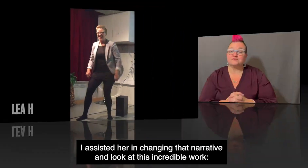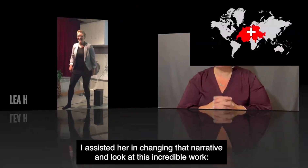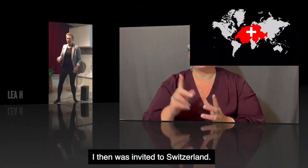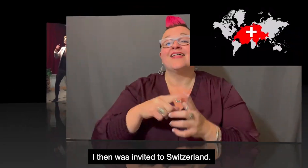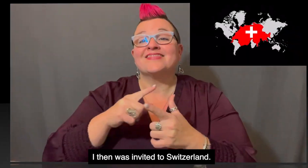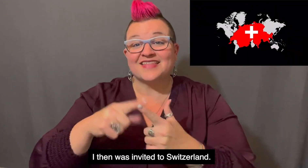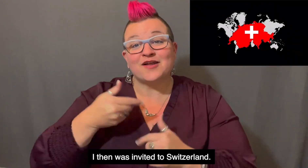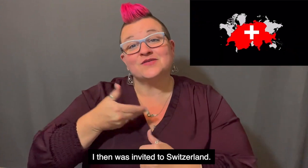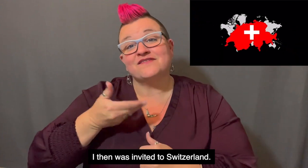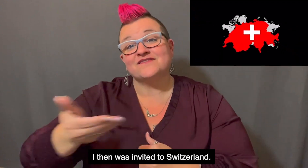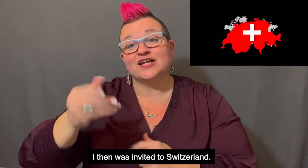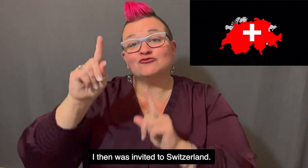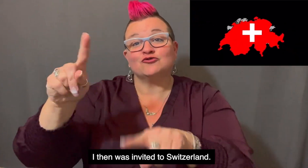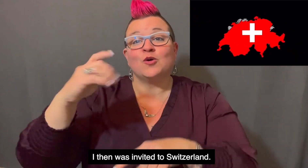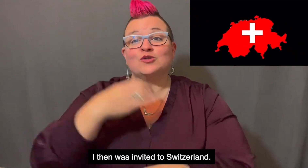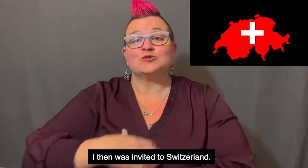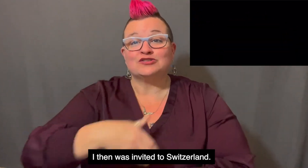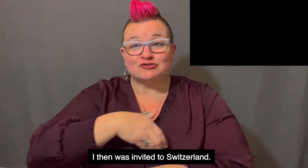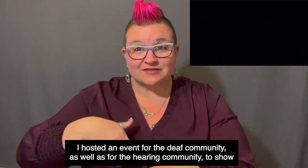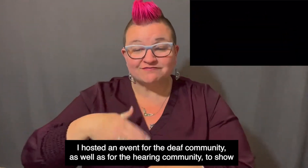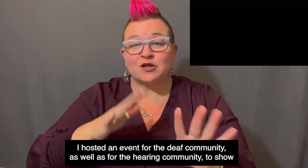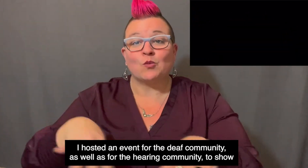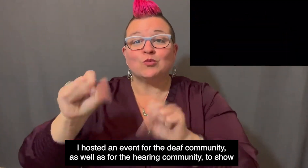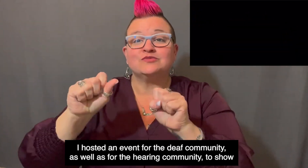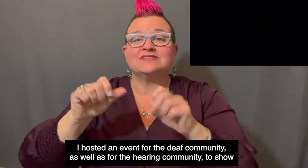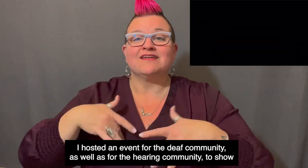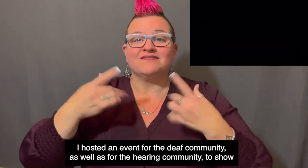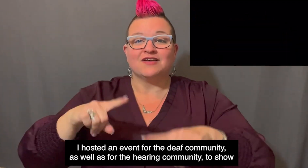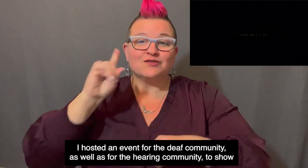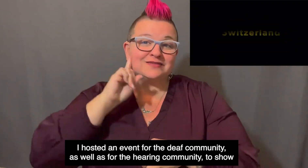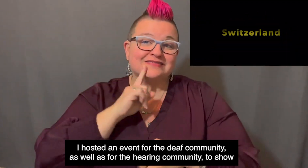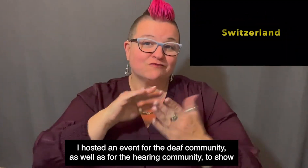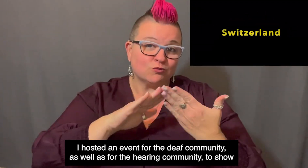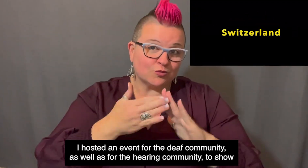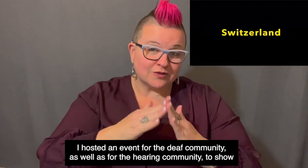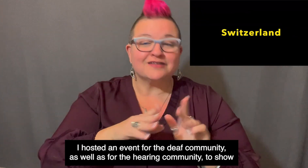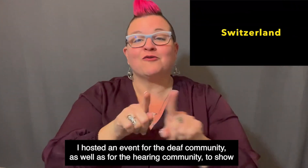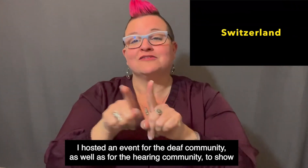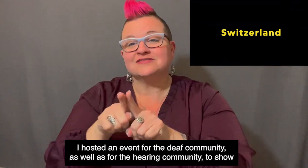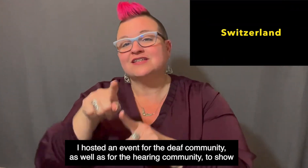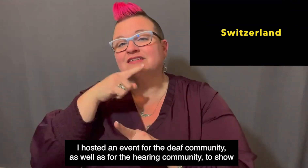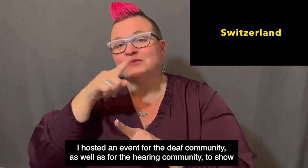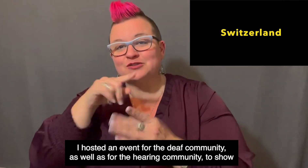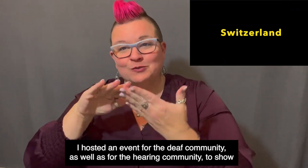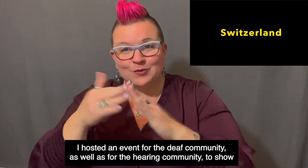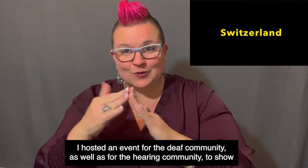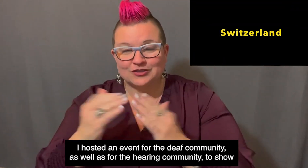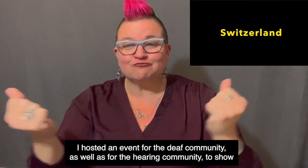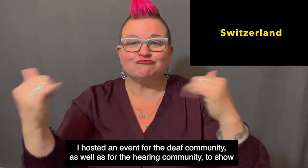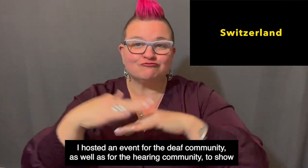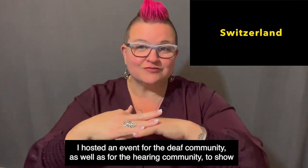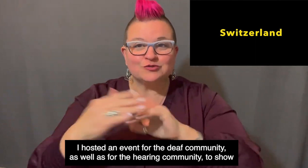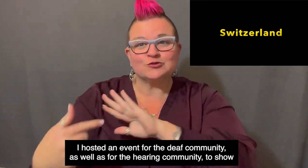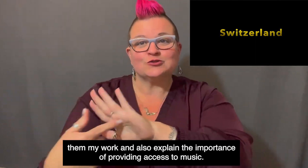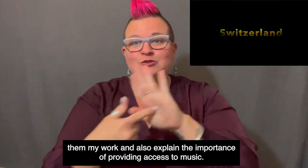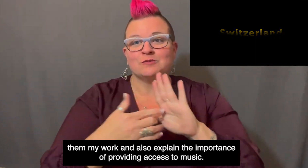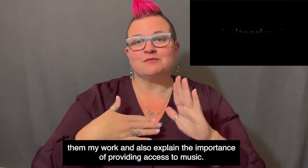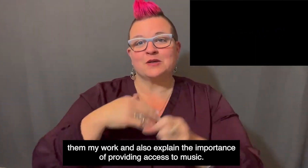I then was invited to Switzerland. I hosted an event for the deaf community as well as for the hearing community to show them my work